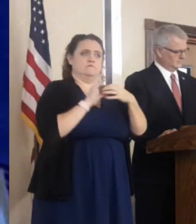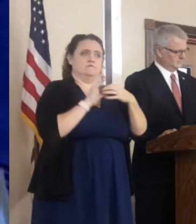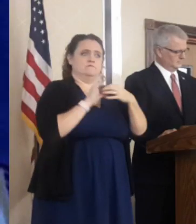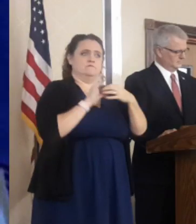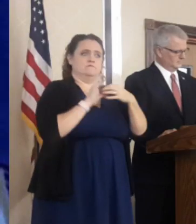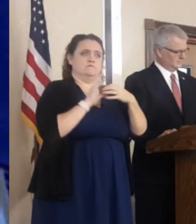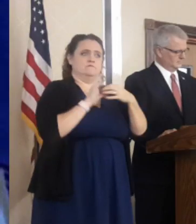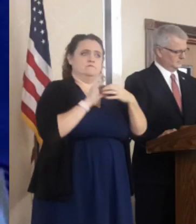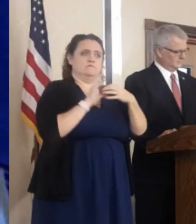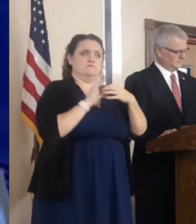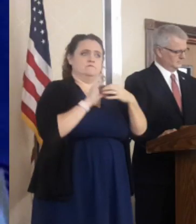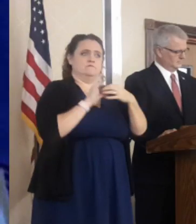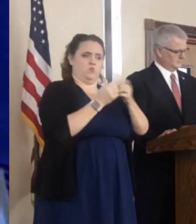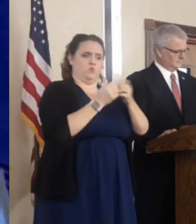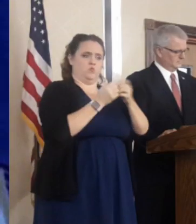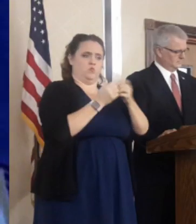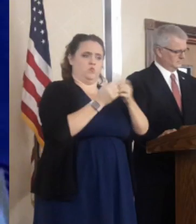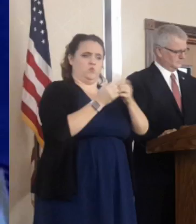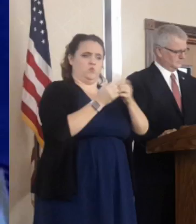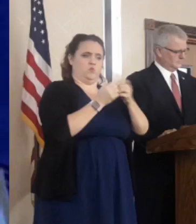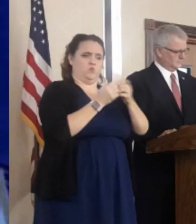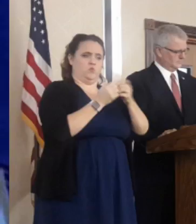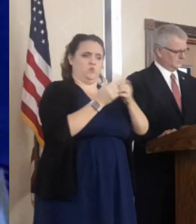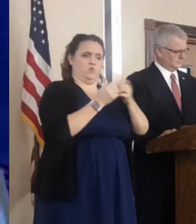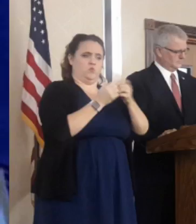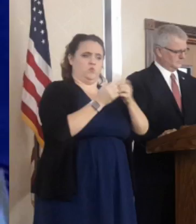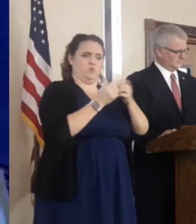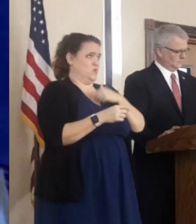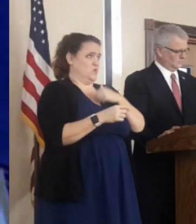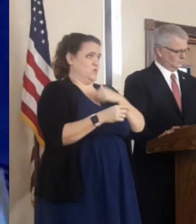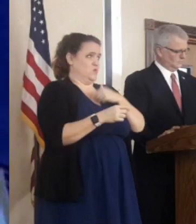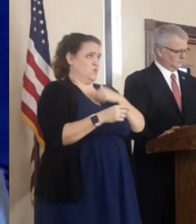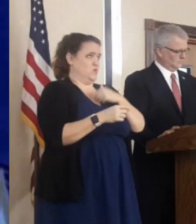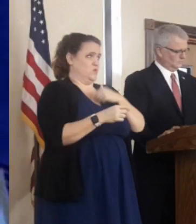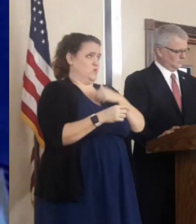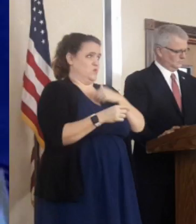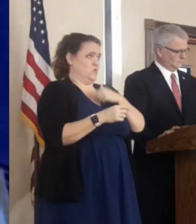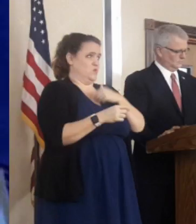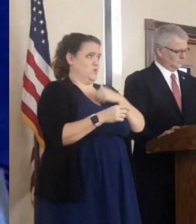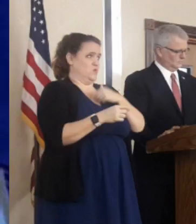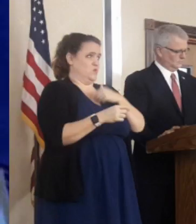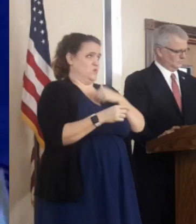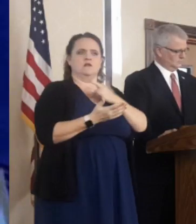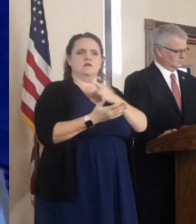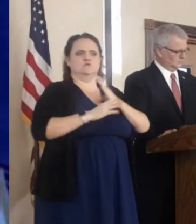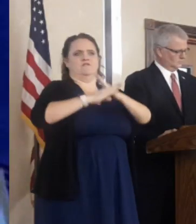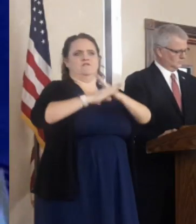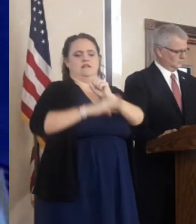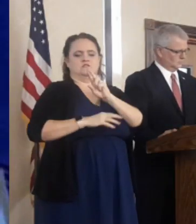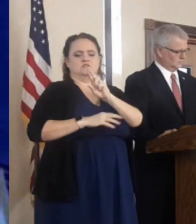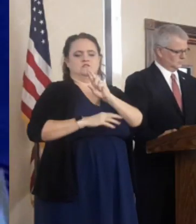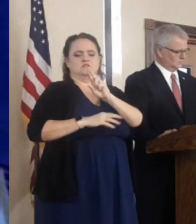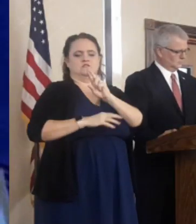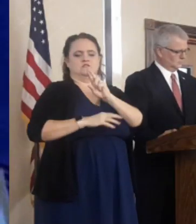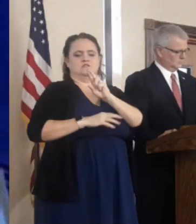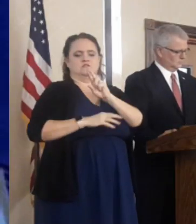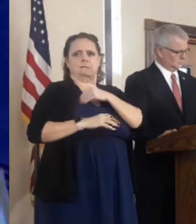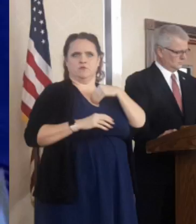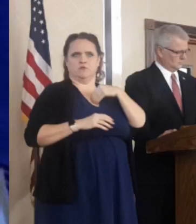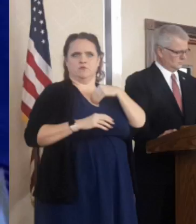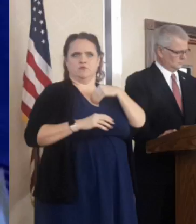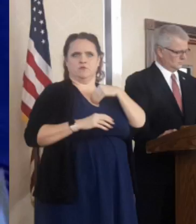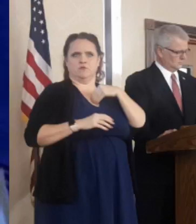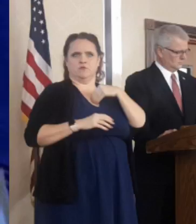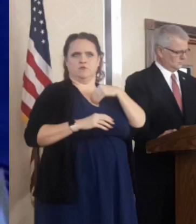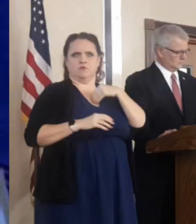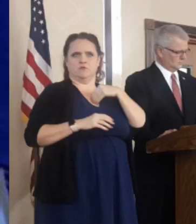Capitol, and this body needs to take advantage of it. And I'm just saying, let's not prohibit an SREC member from filling this slot. Just in these